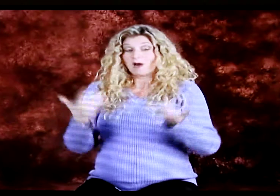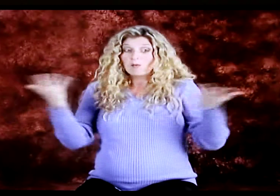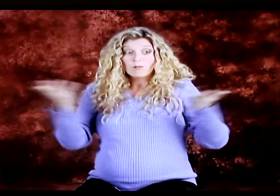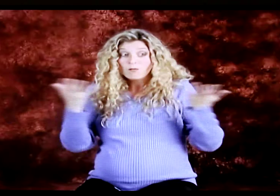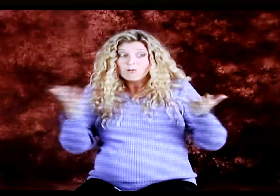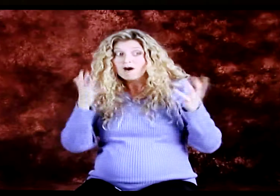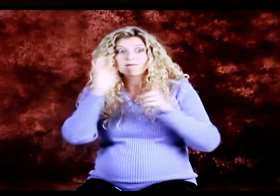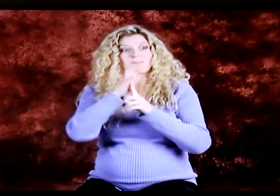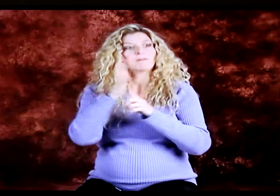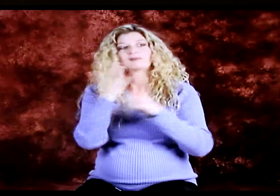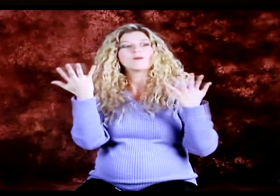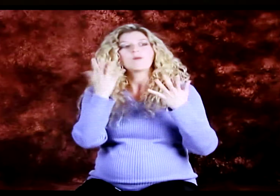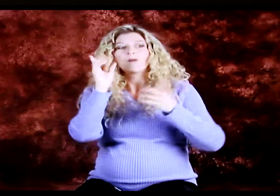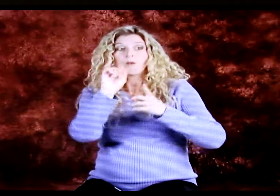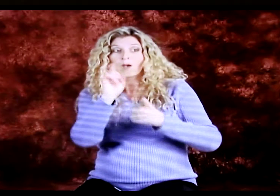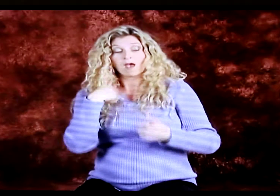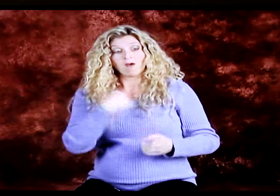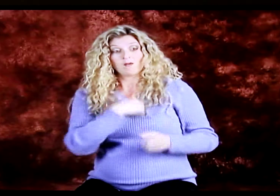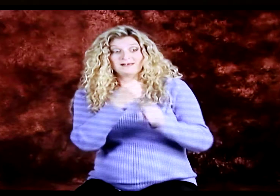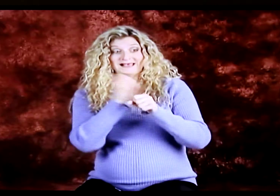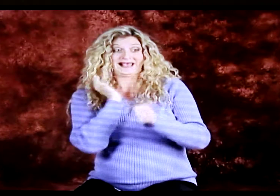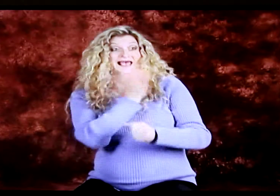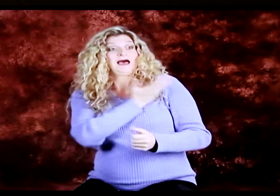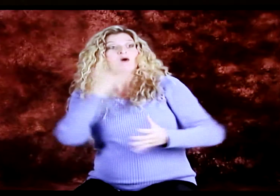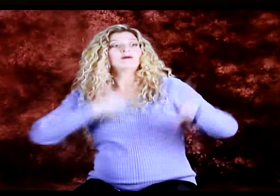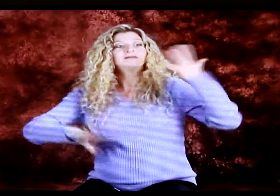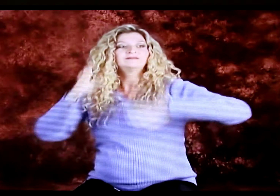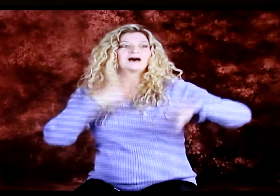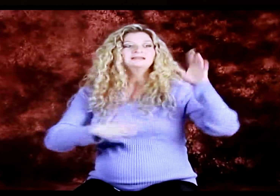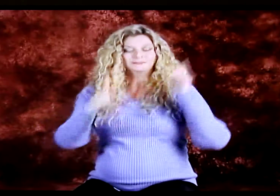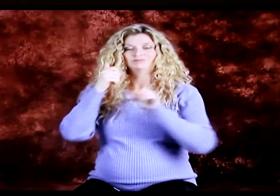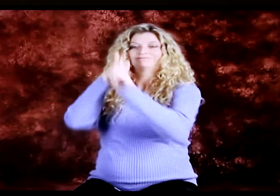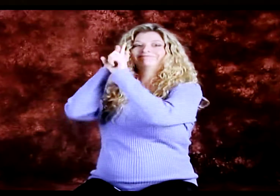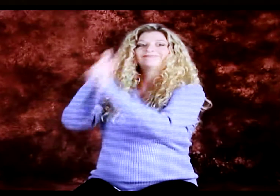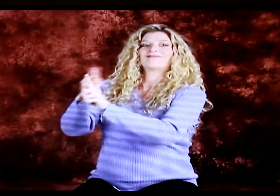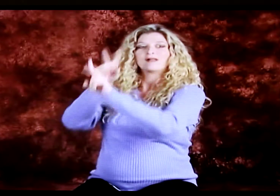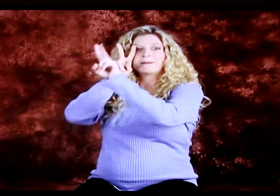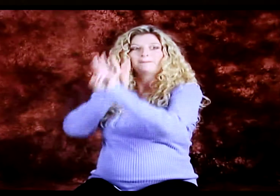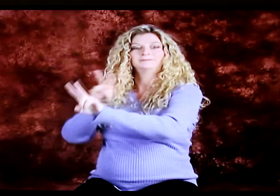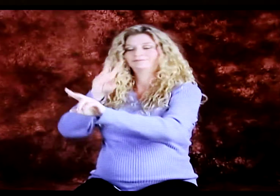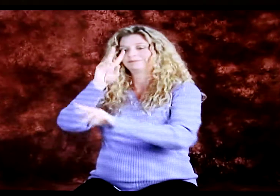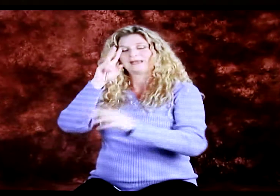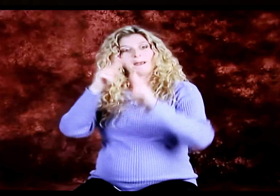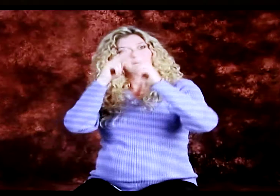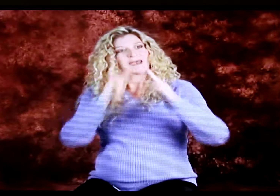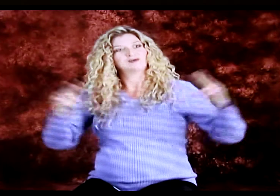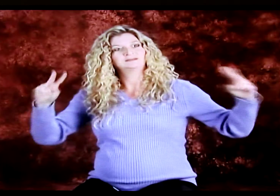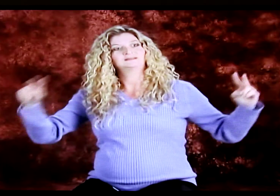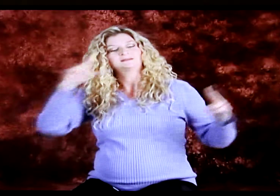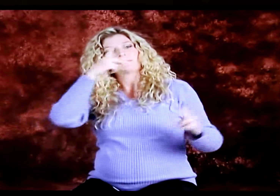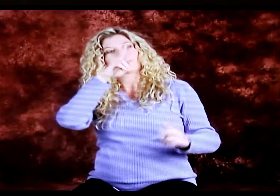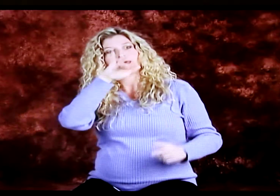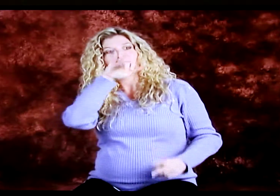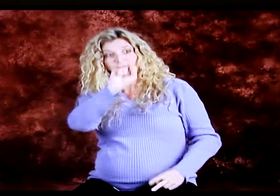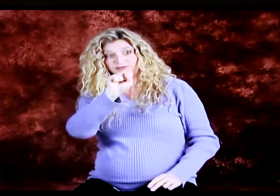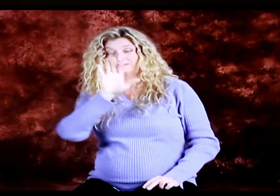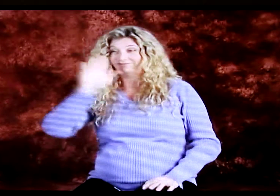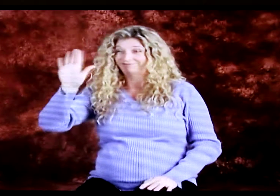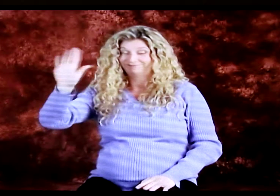You know, so as we progress to today, the things that are popular, you know, a lot of people look at Paris